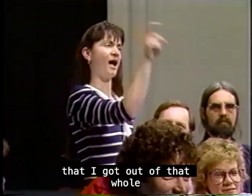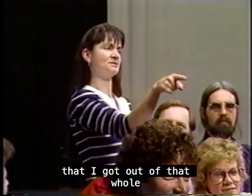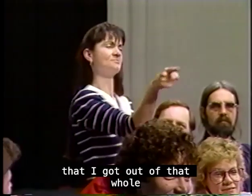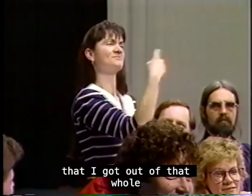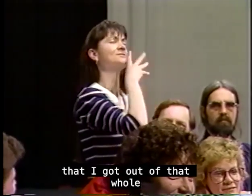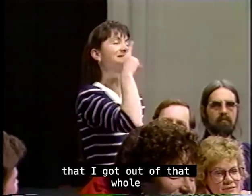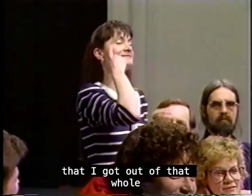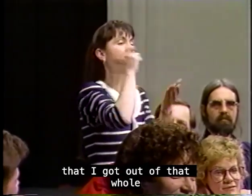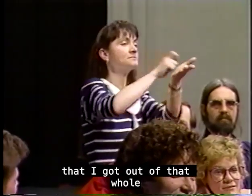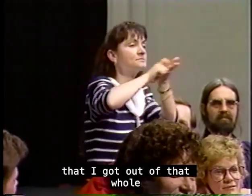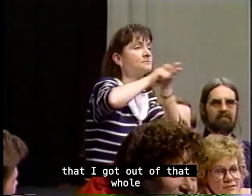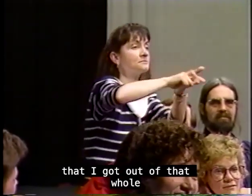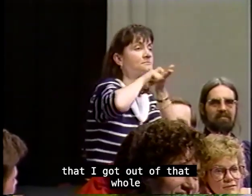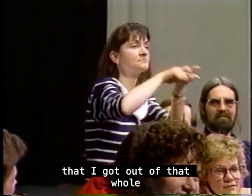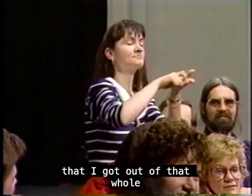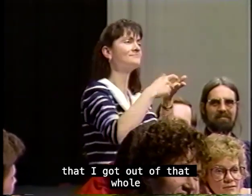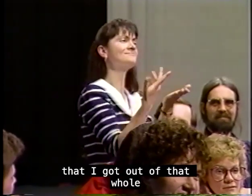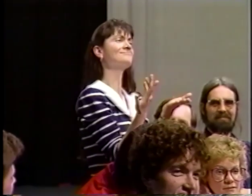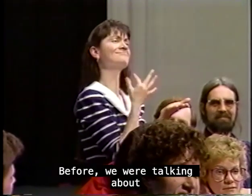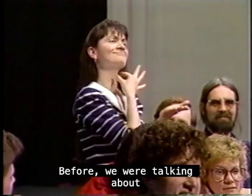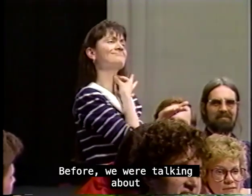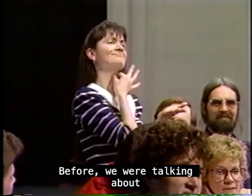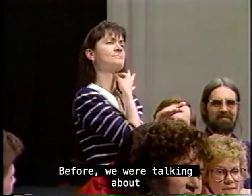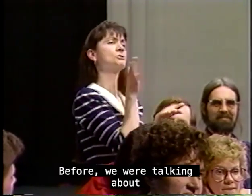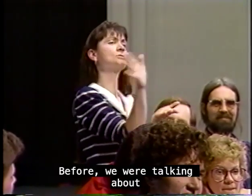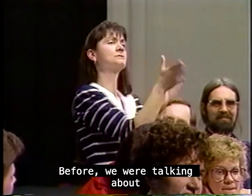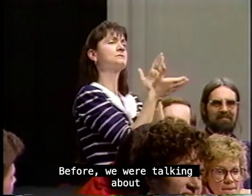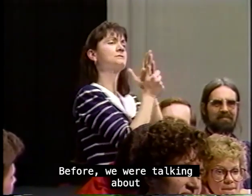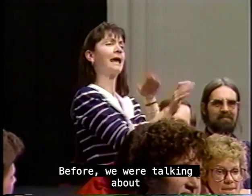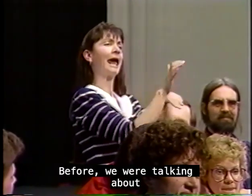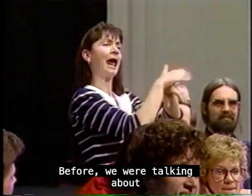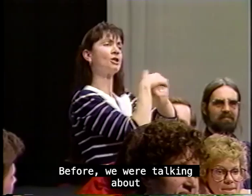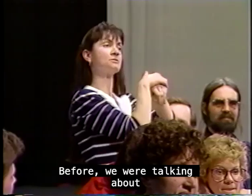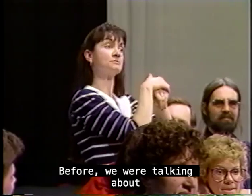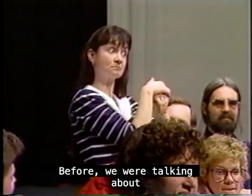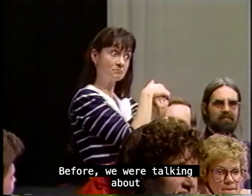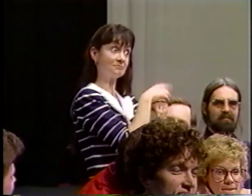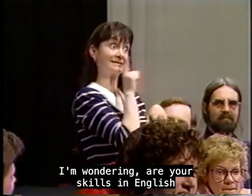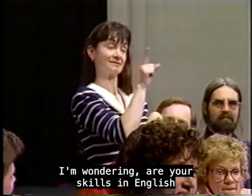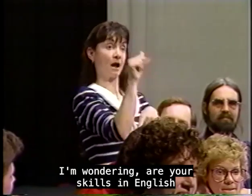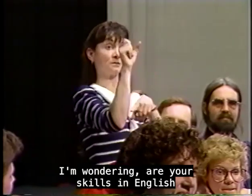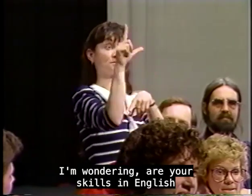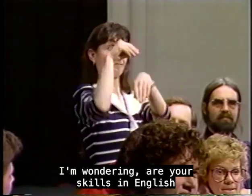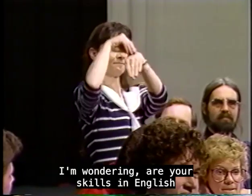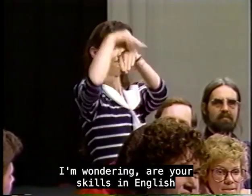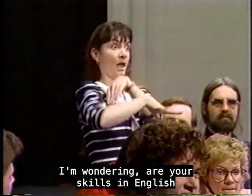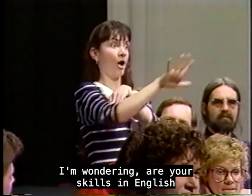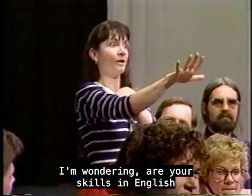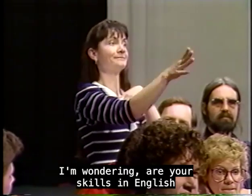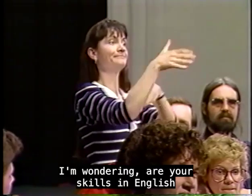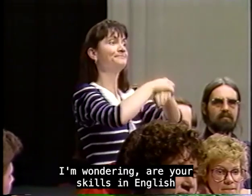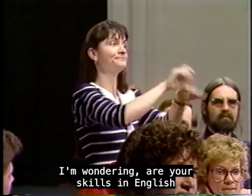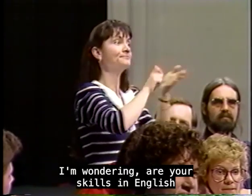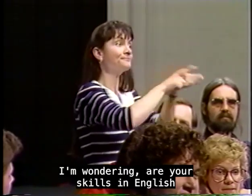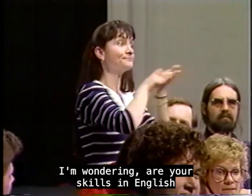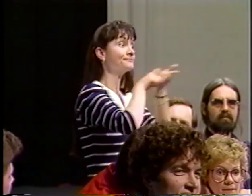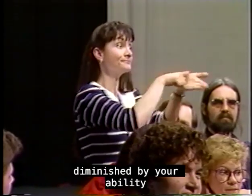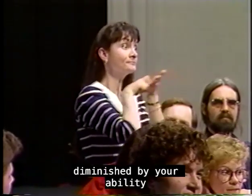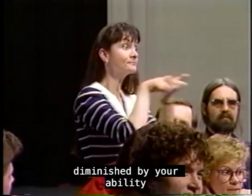that I got out of that whole Pledge of Allegiance. Before we were talking about writing back and forth, I'm wondering, are your skills in English diminished